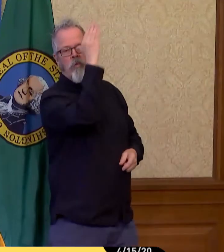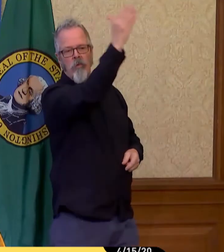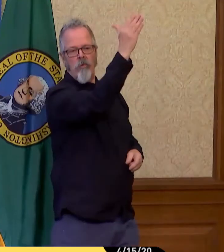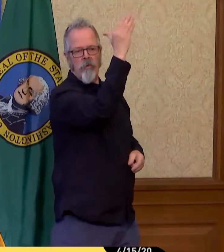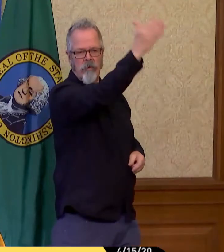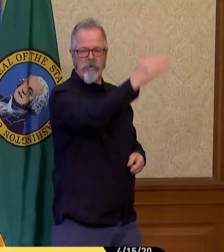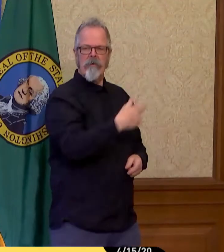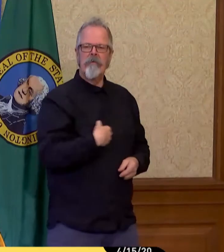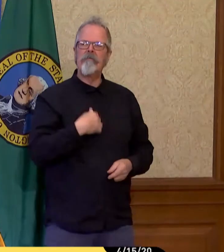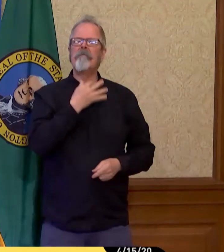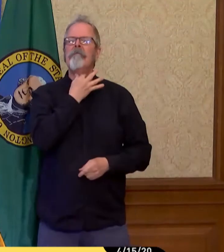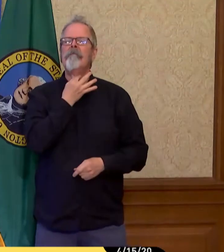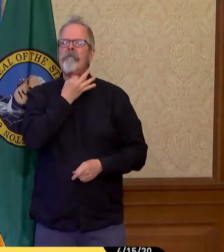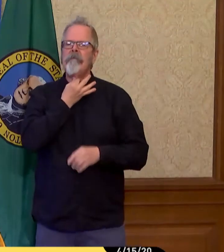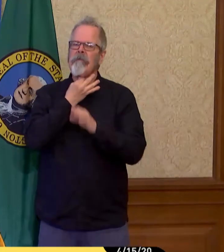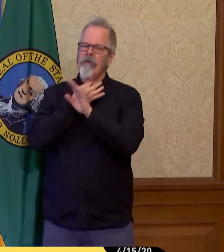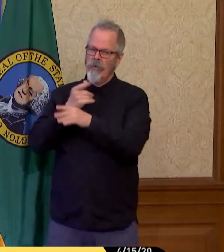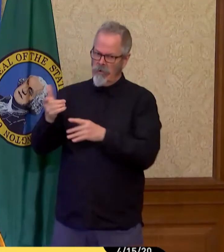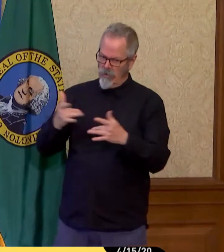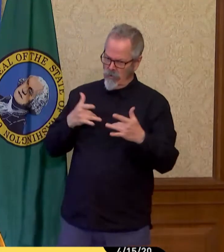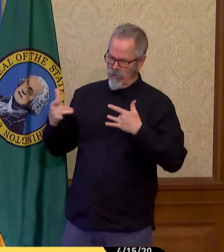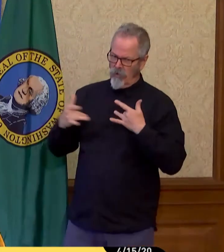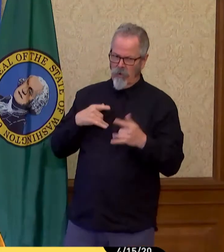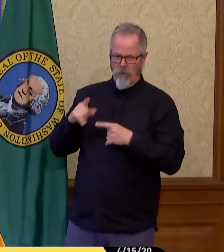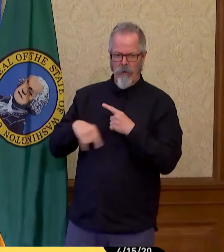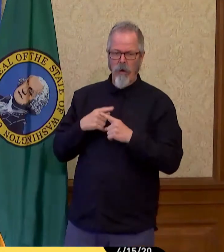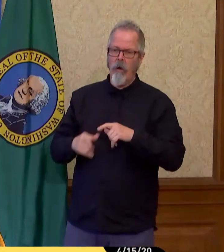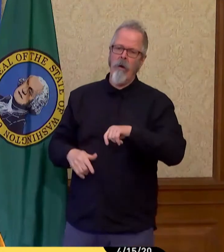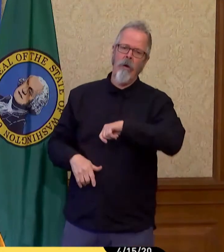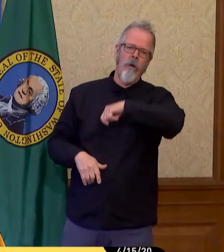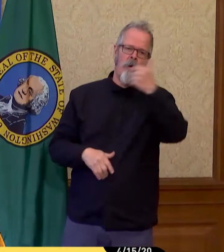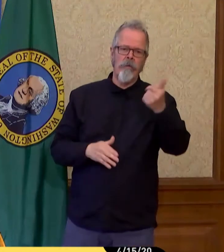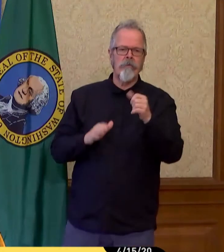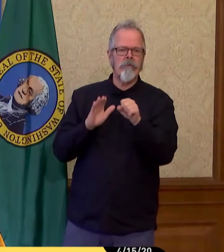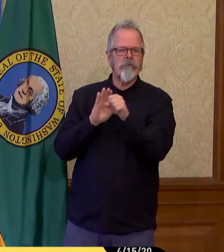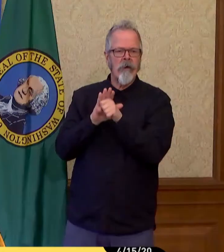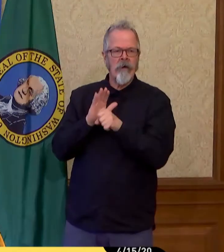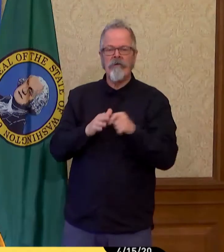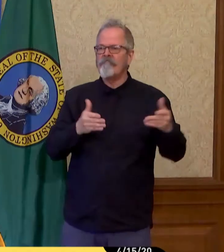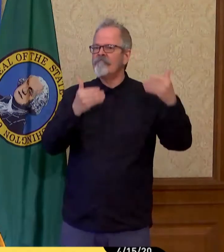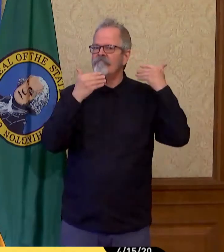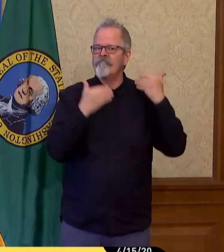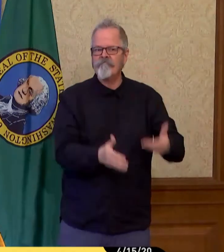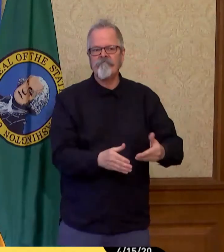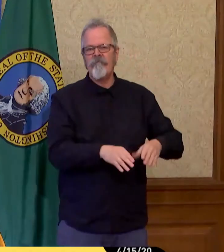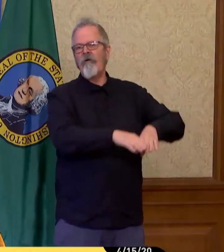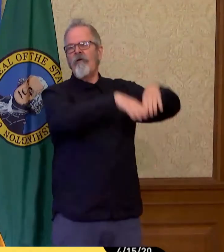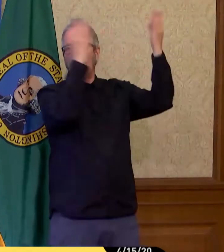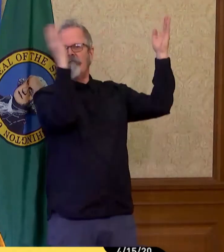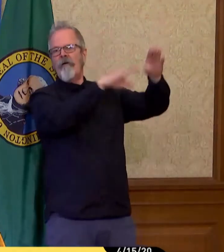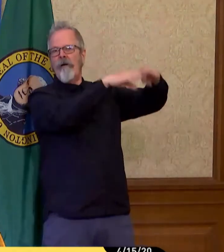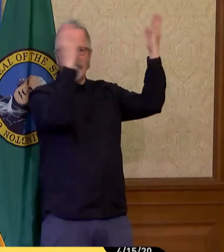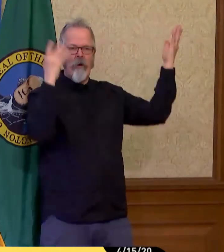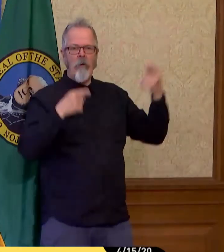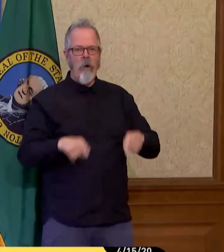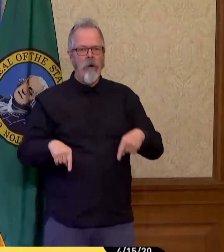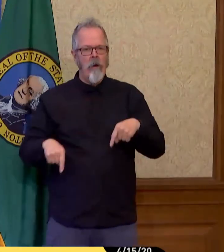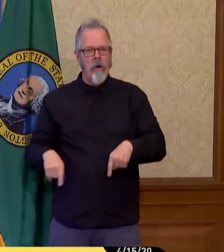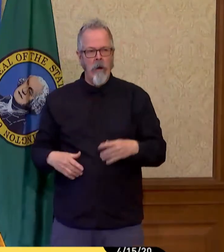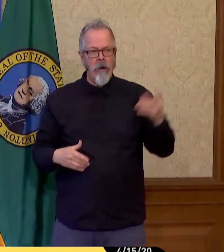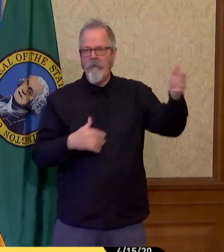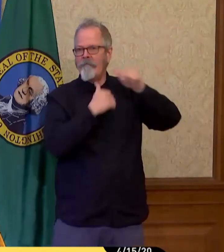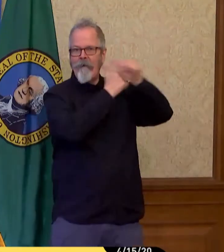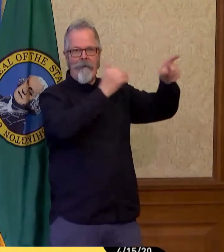their restrictions too early and reopen their economy at the president's direction. And